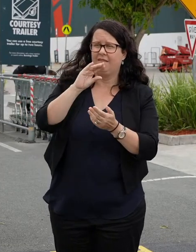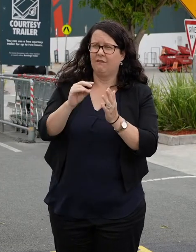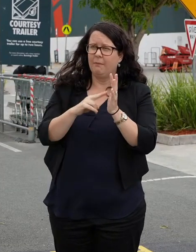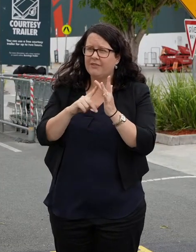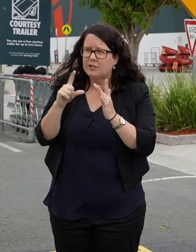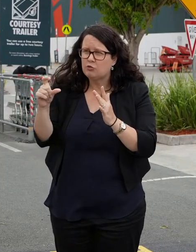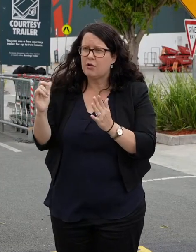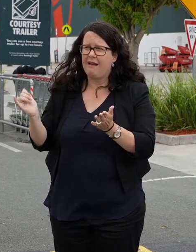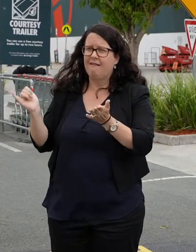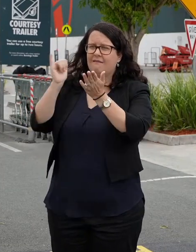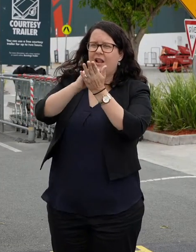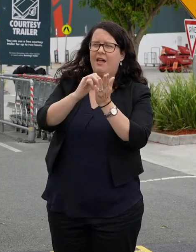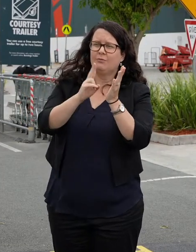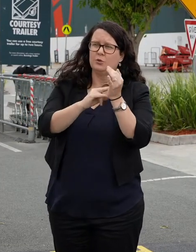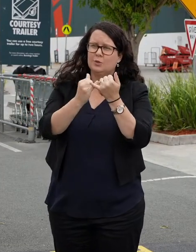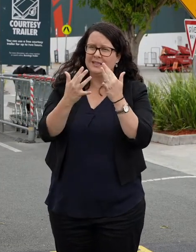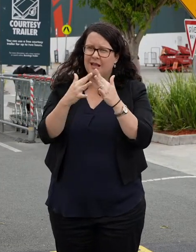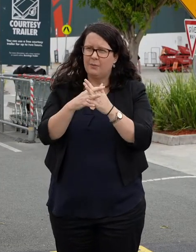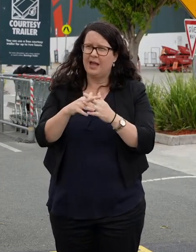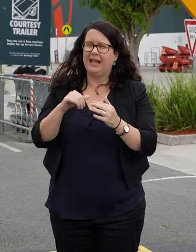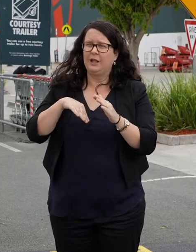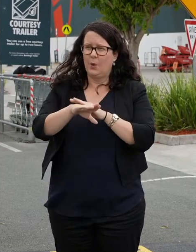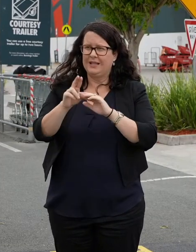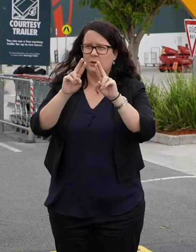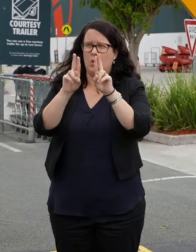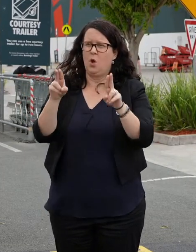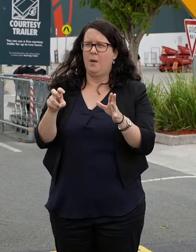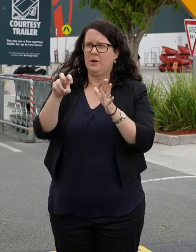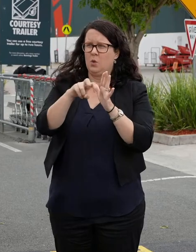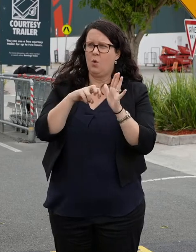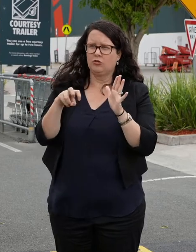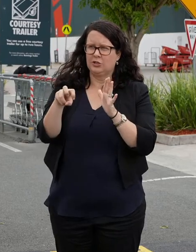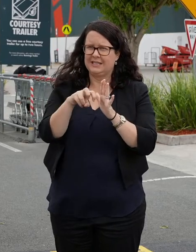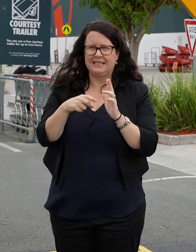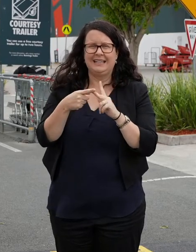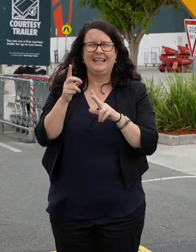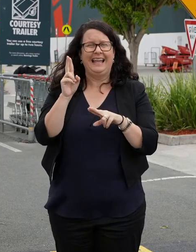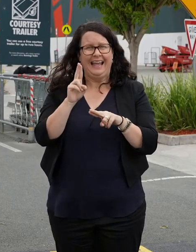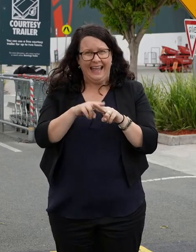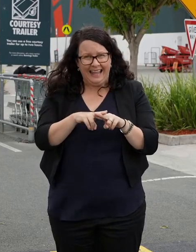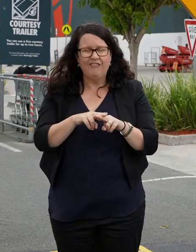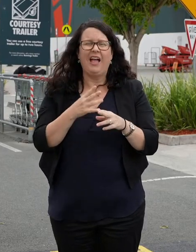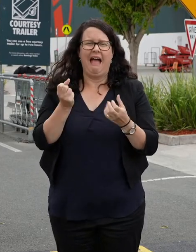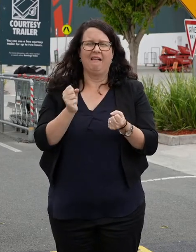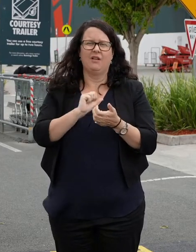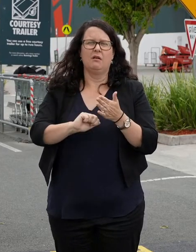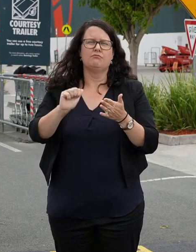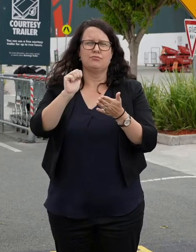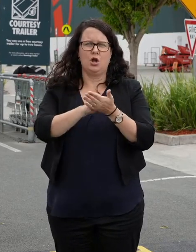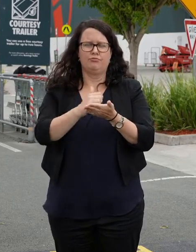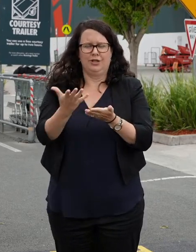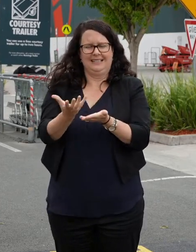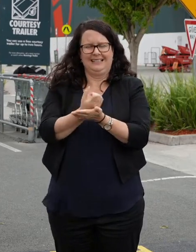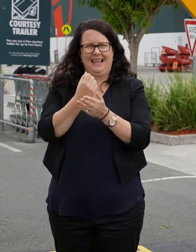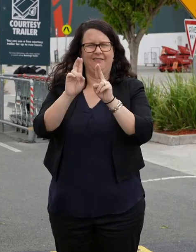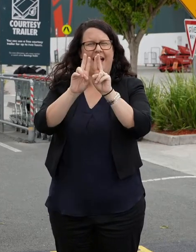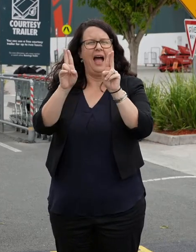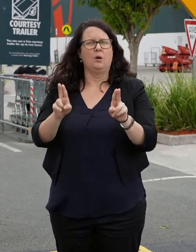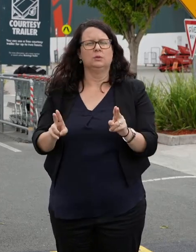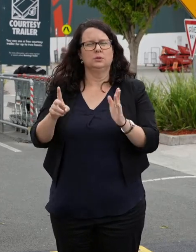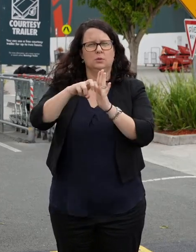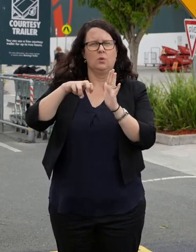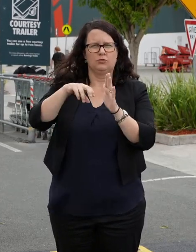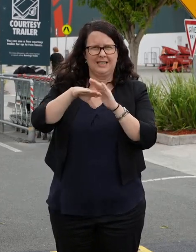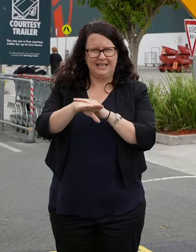New South Wales and home quarantine if they have the appropriate residents to do that safely. Sorry. So thousands and thousands